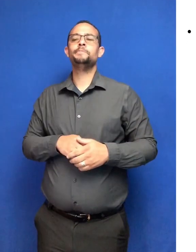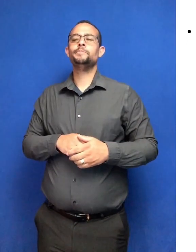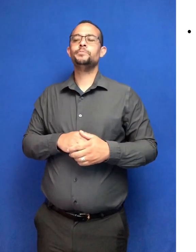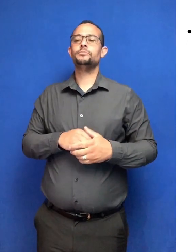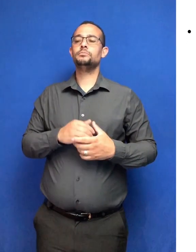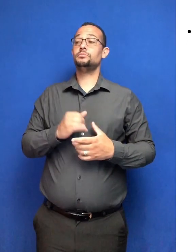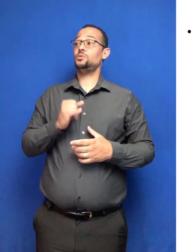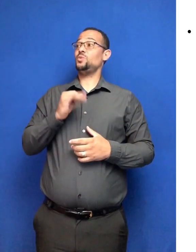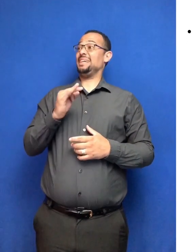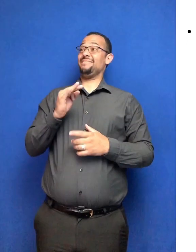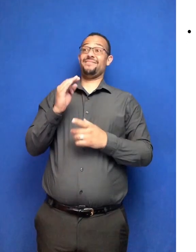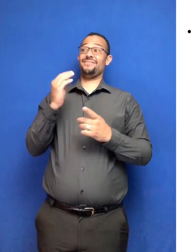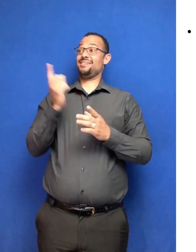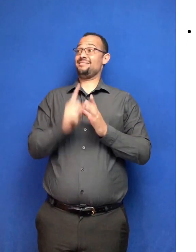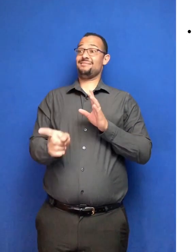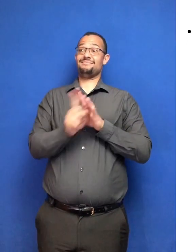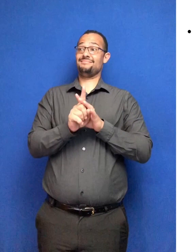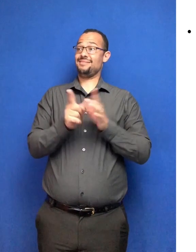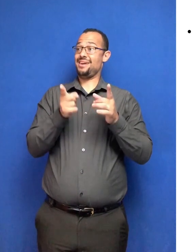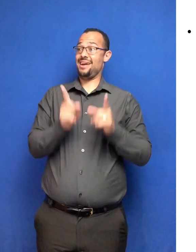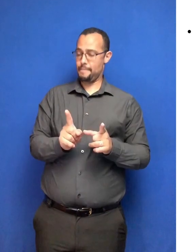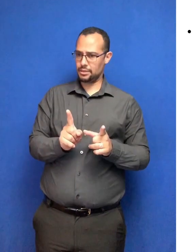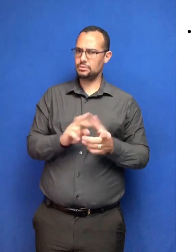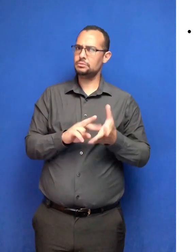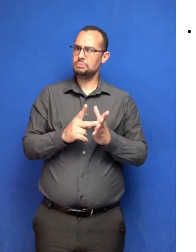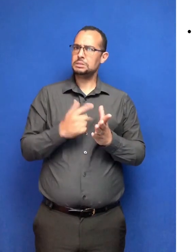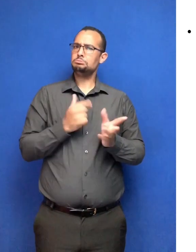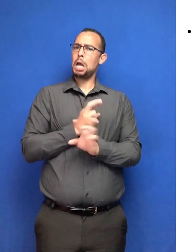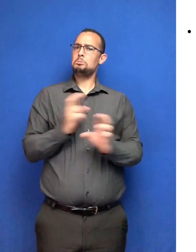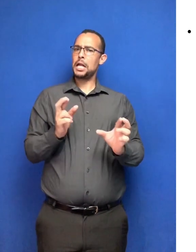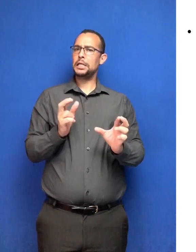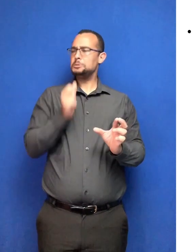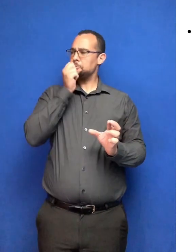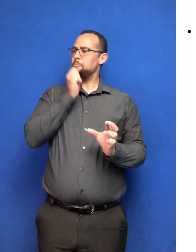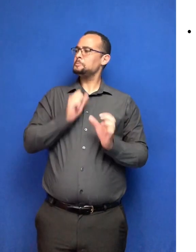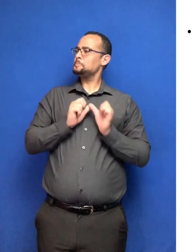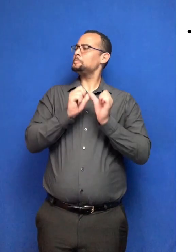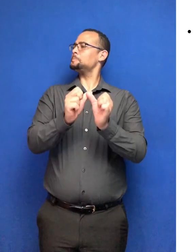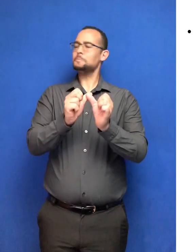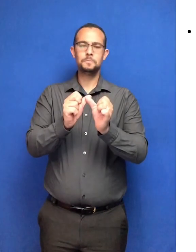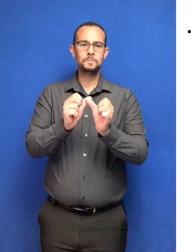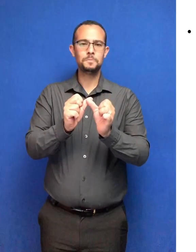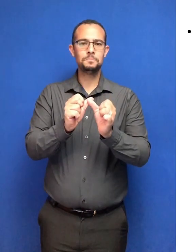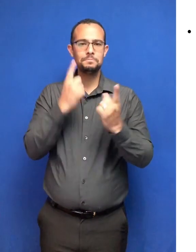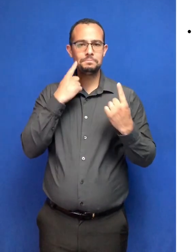make sure you are set up for success, to be okay, to make it through the storm.